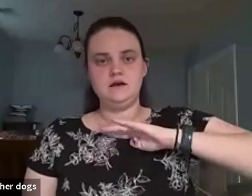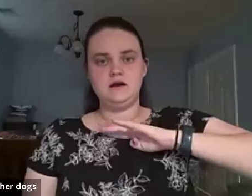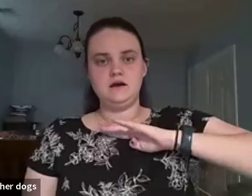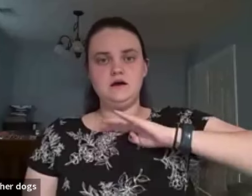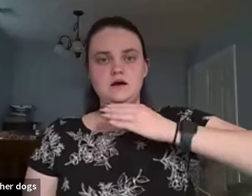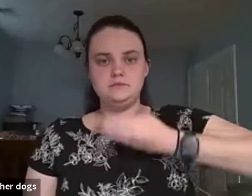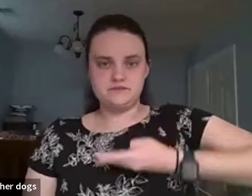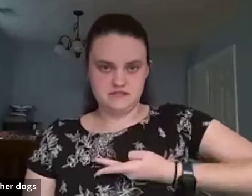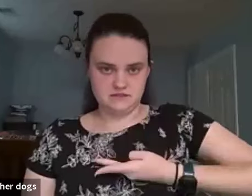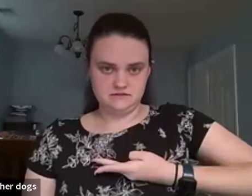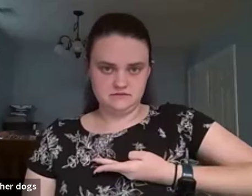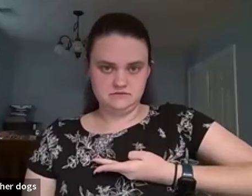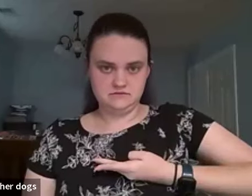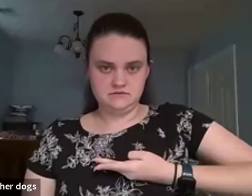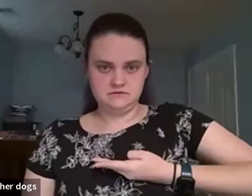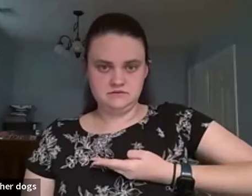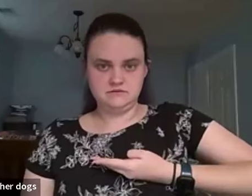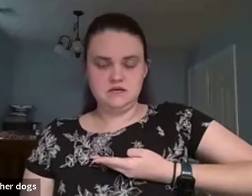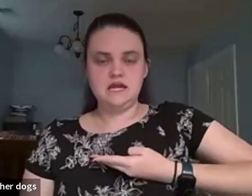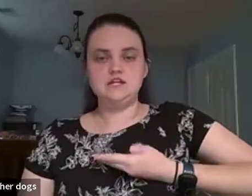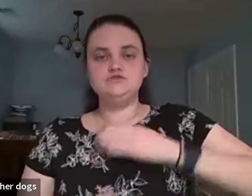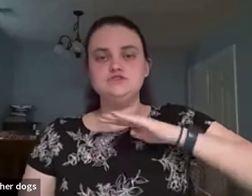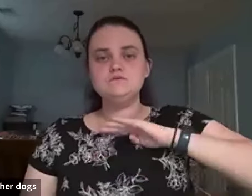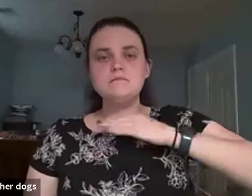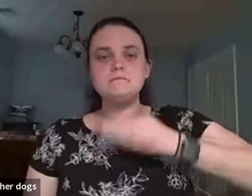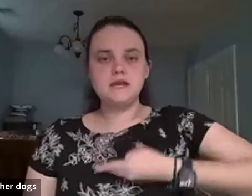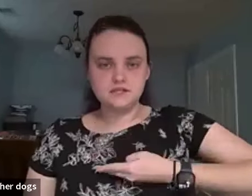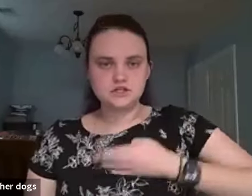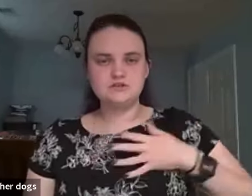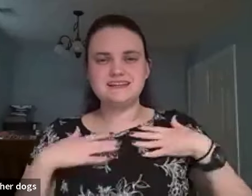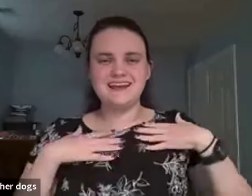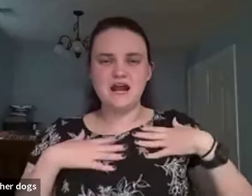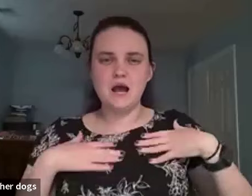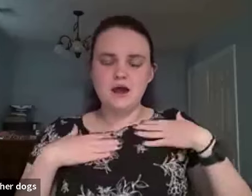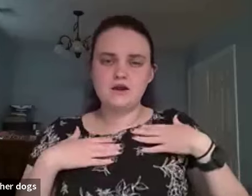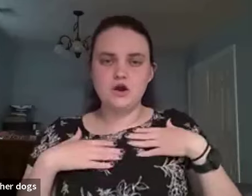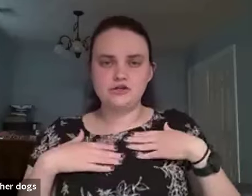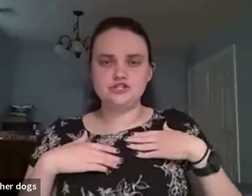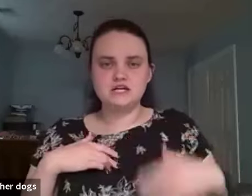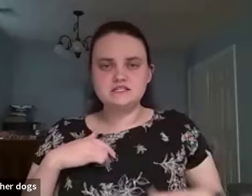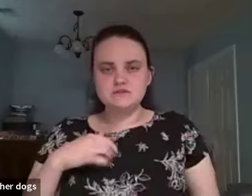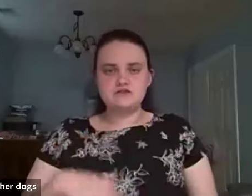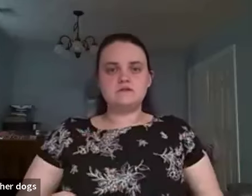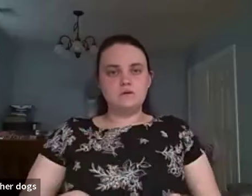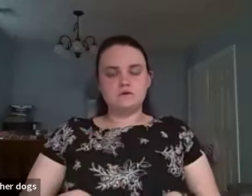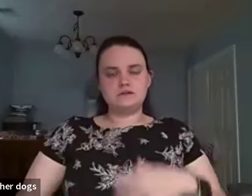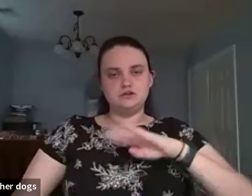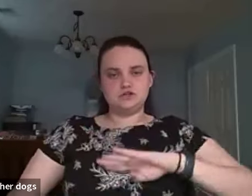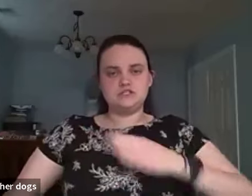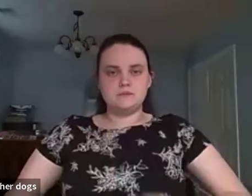Okay, upset. And you do want to make sure you stay kind of up higher on your chest rather than lower near your